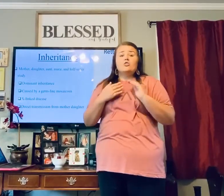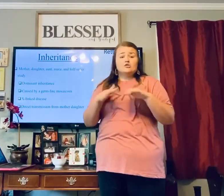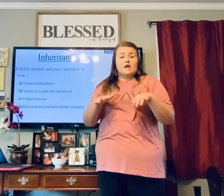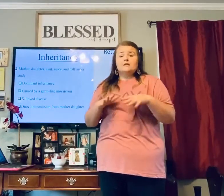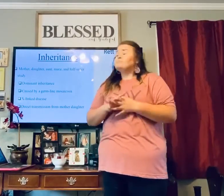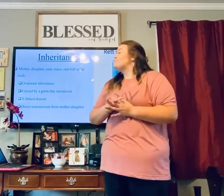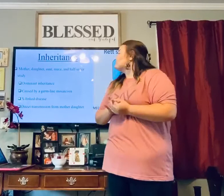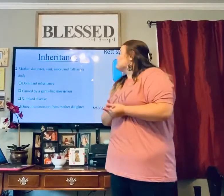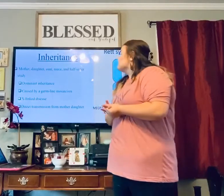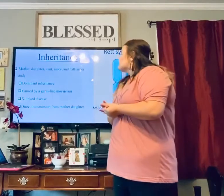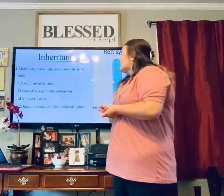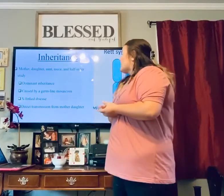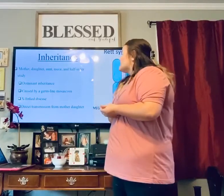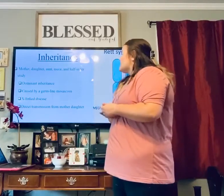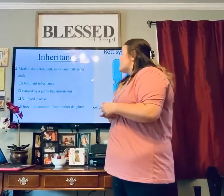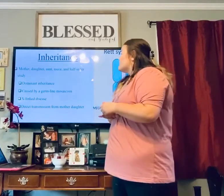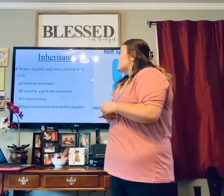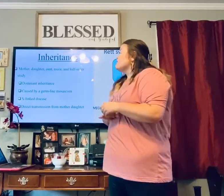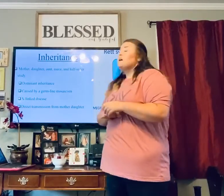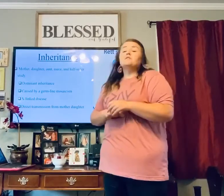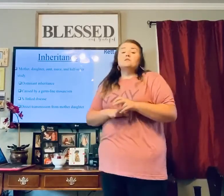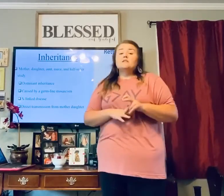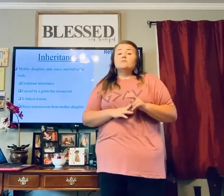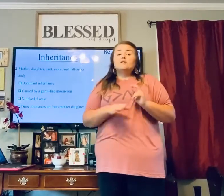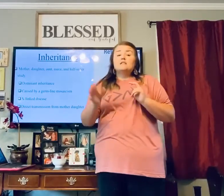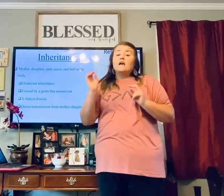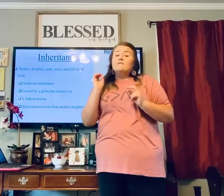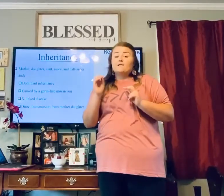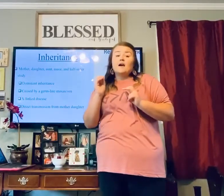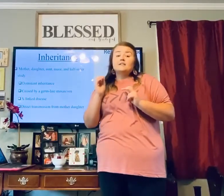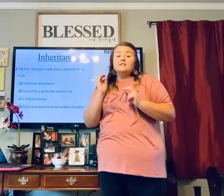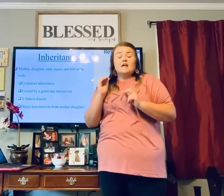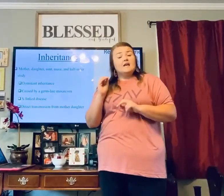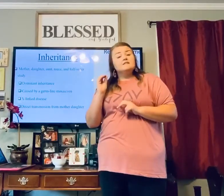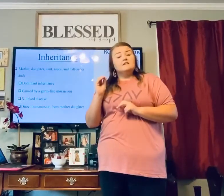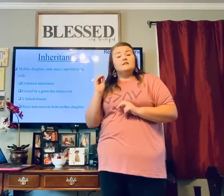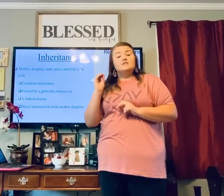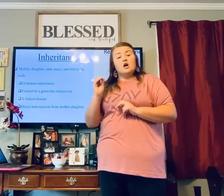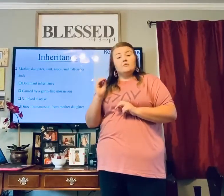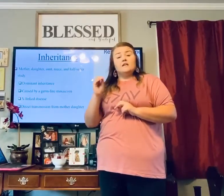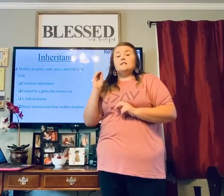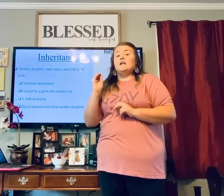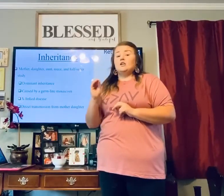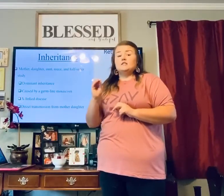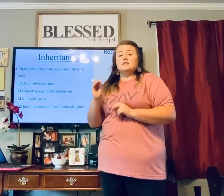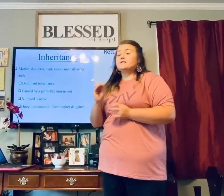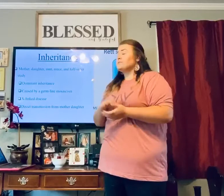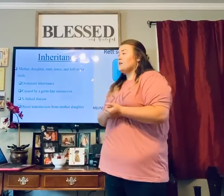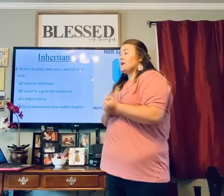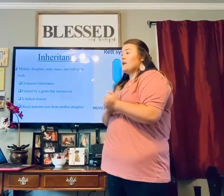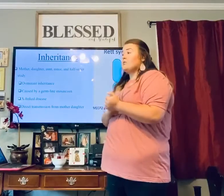trait. And so she found that this was, in fact, an X-linked dominant inheritance.